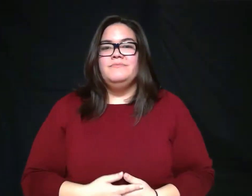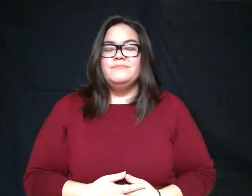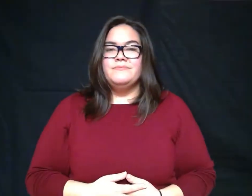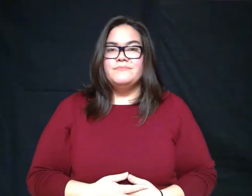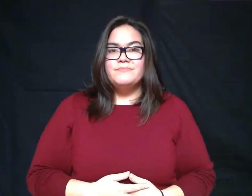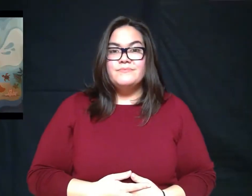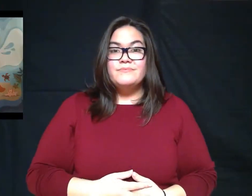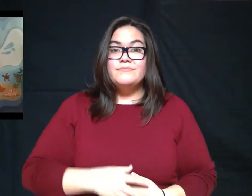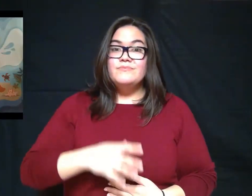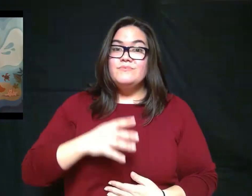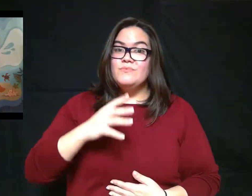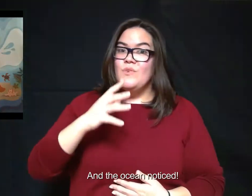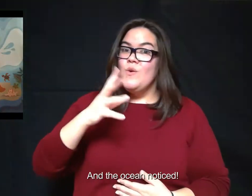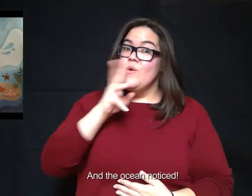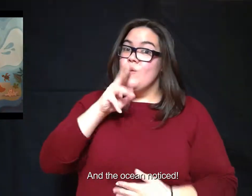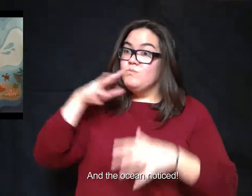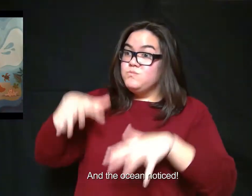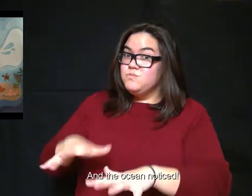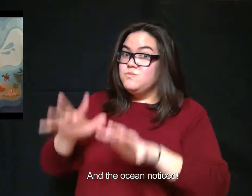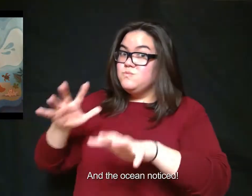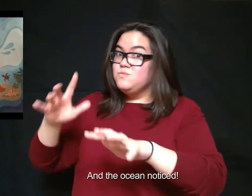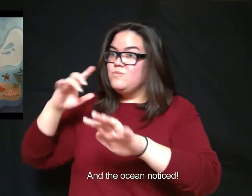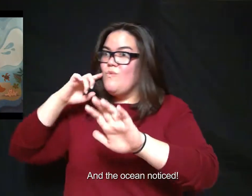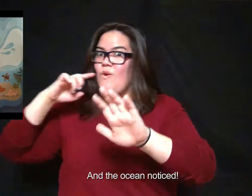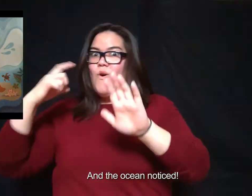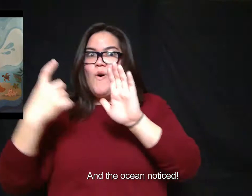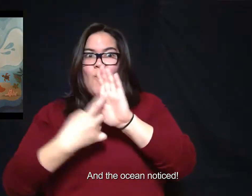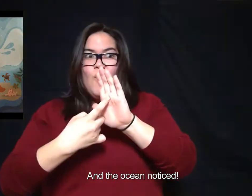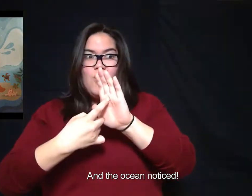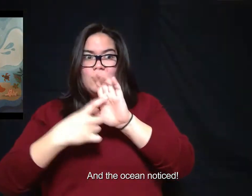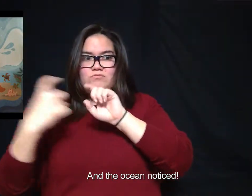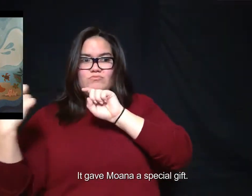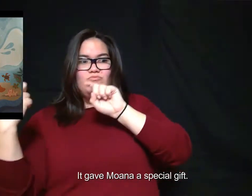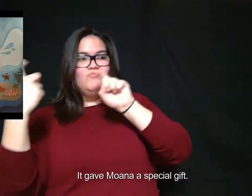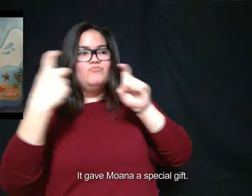And the ocean noticed. It gave Moana a special gift.